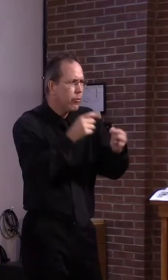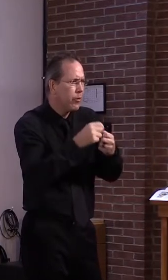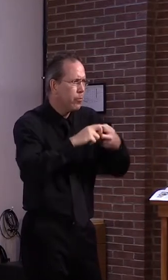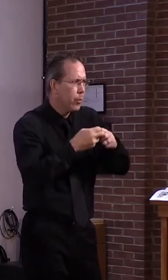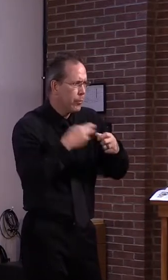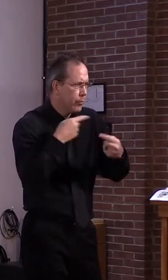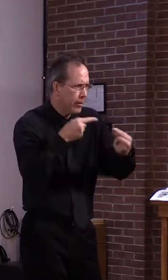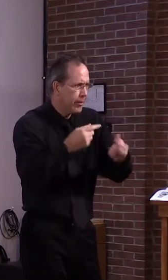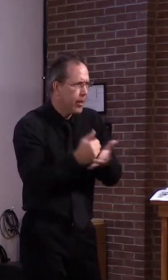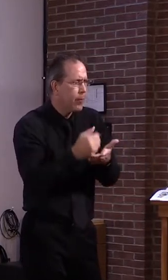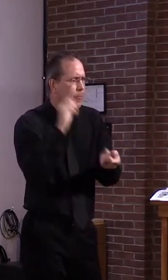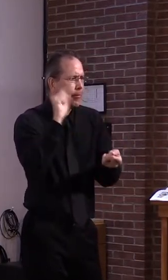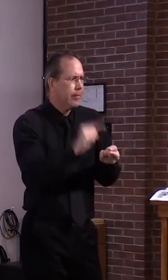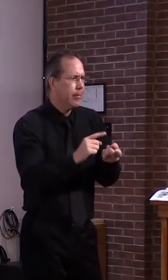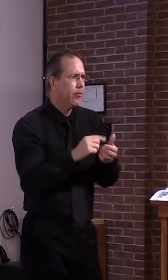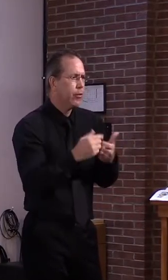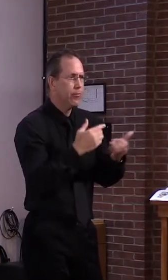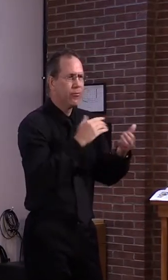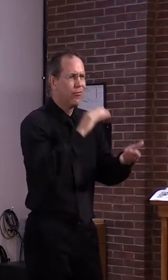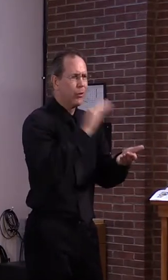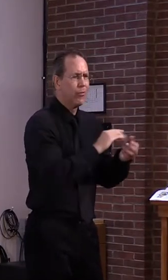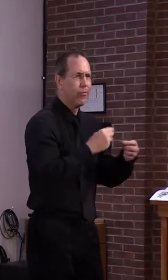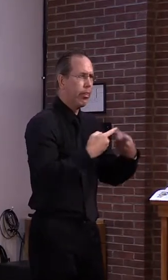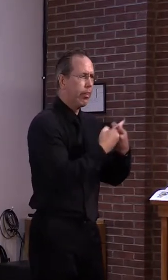Well, great. Thank you. Thank you all very much.